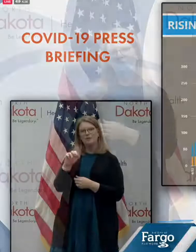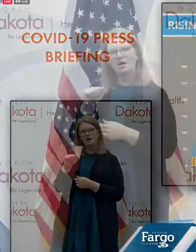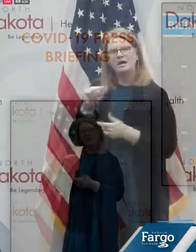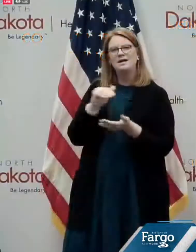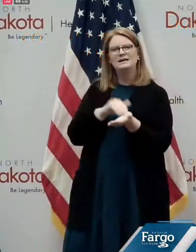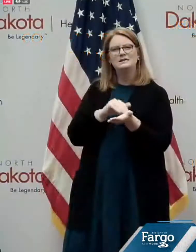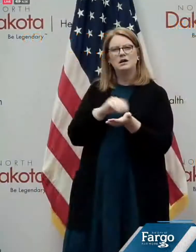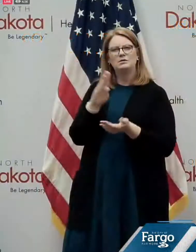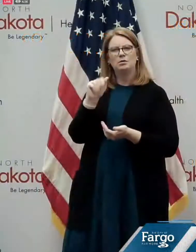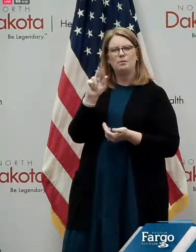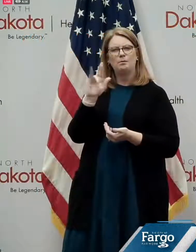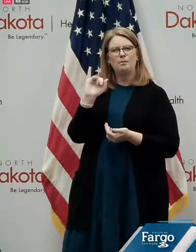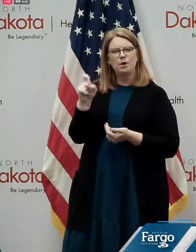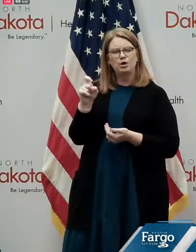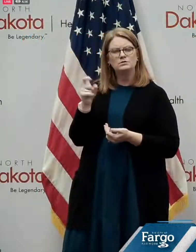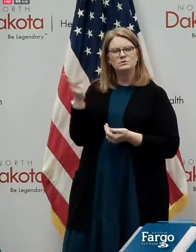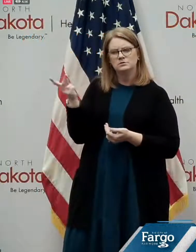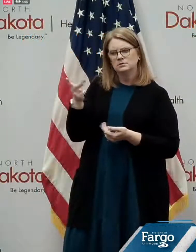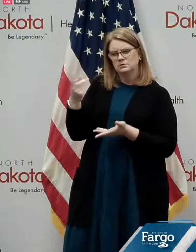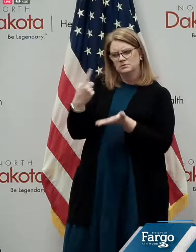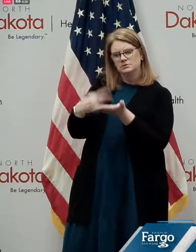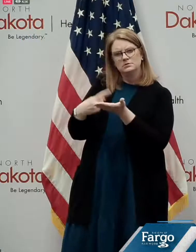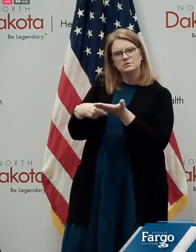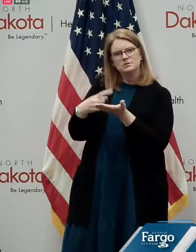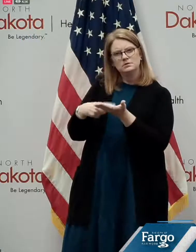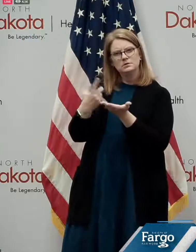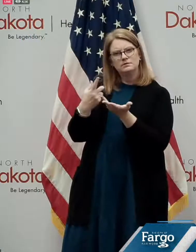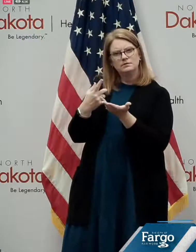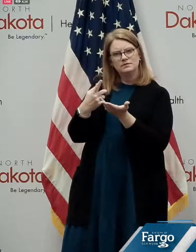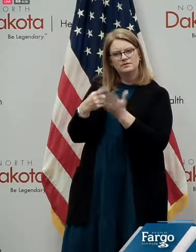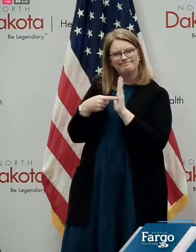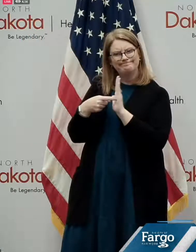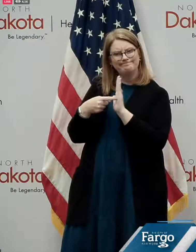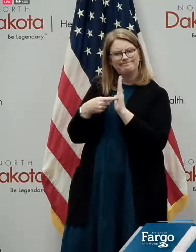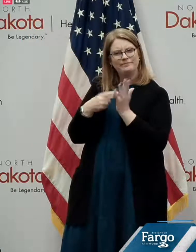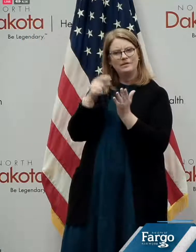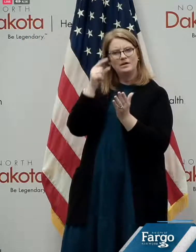Birx talked about, one of the indicators, which is